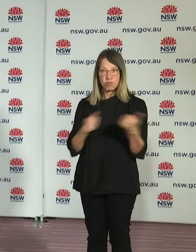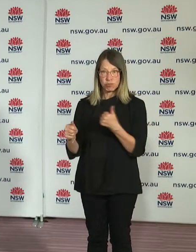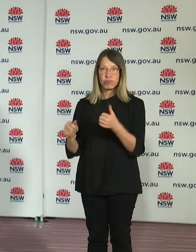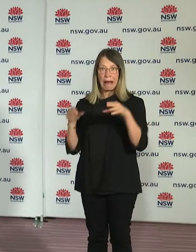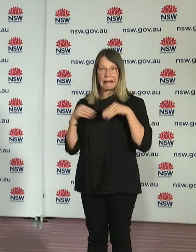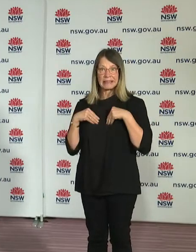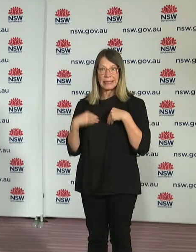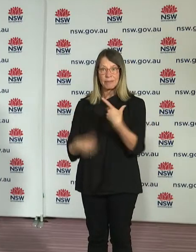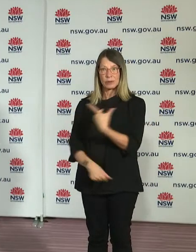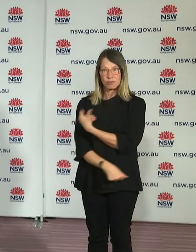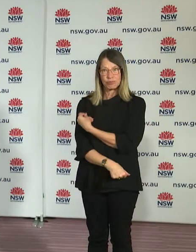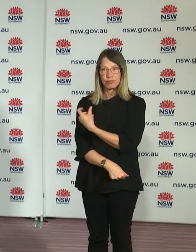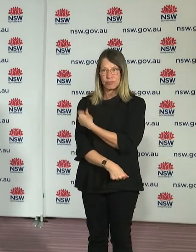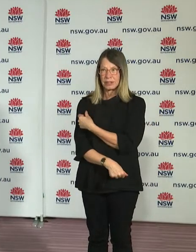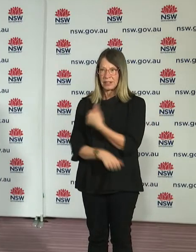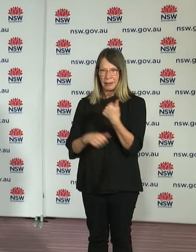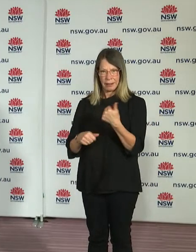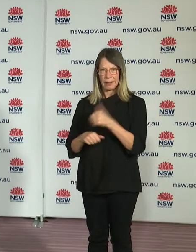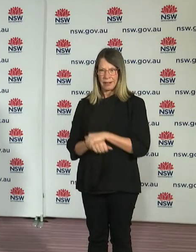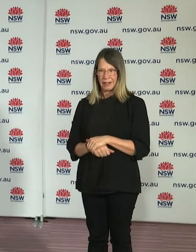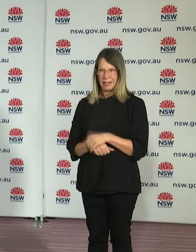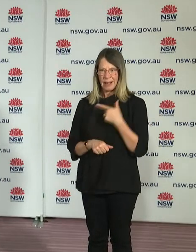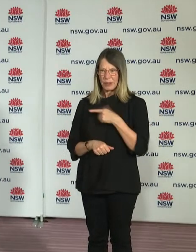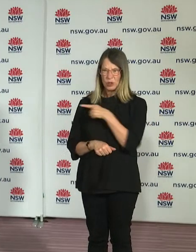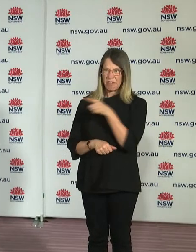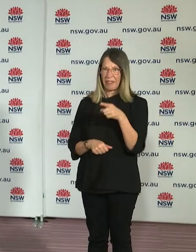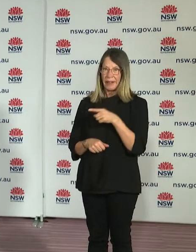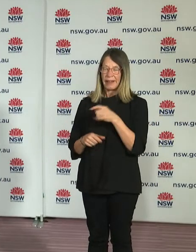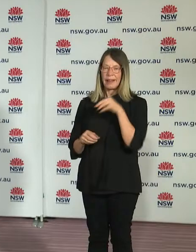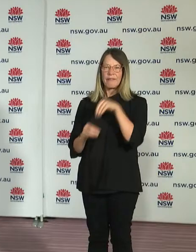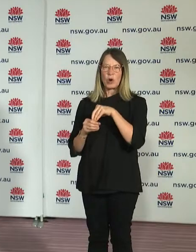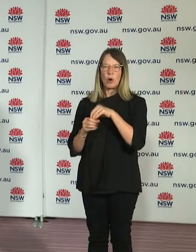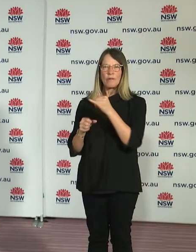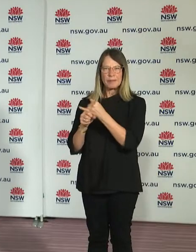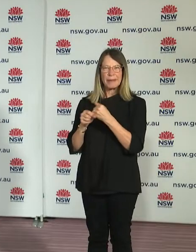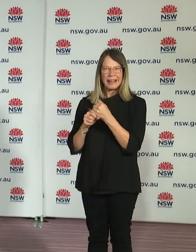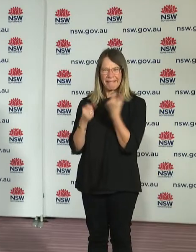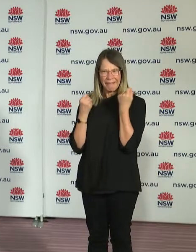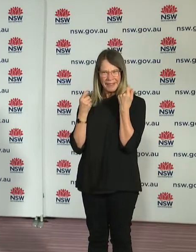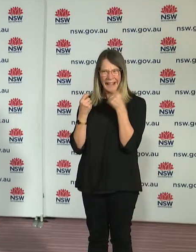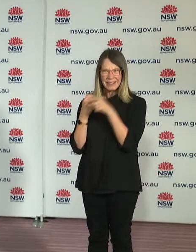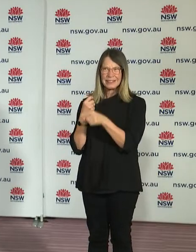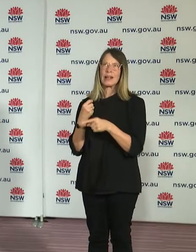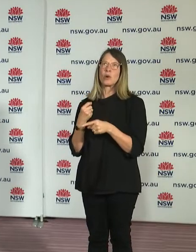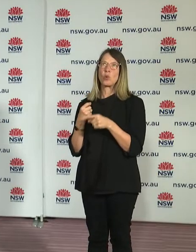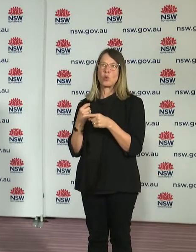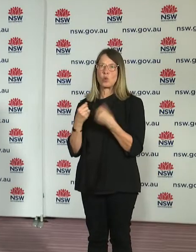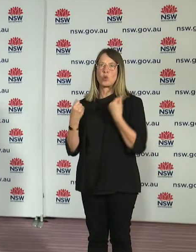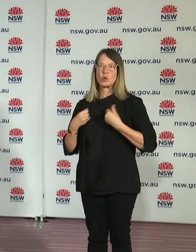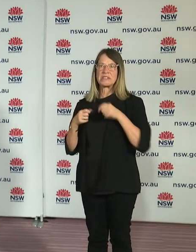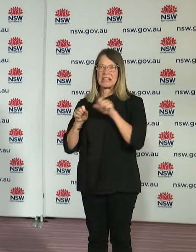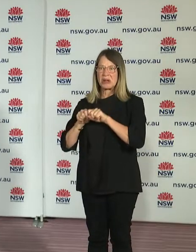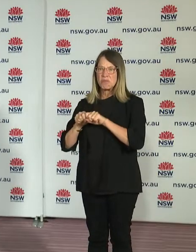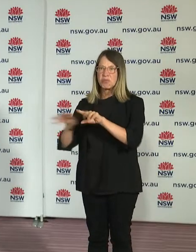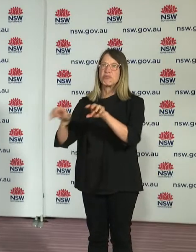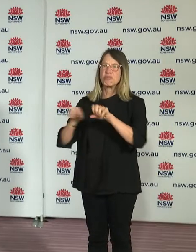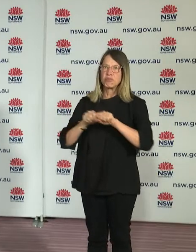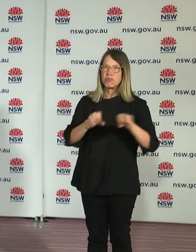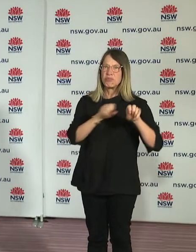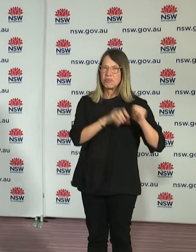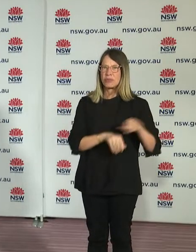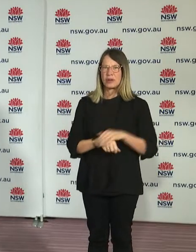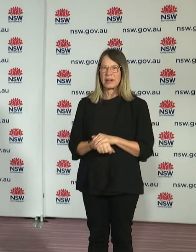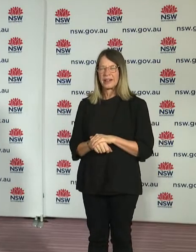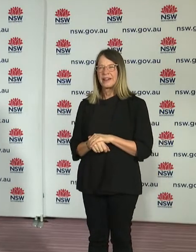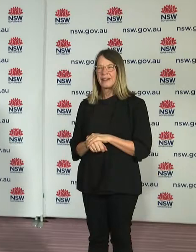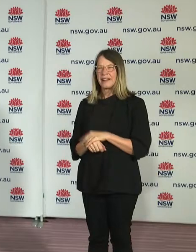expect, because they work in a science-based medical environment. They get the fact that you don't get onto social media, or most of them